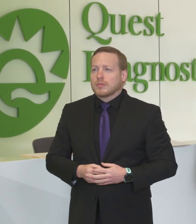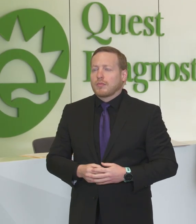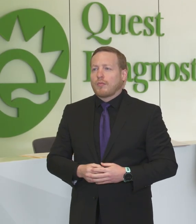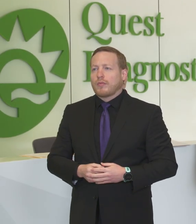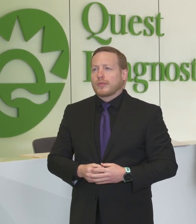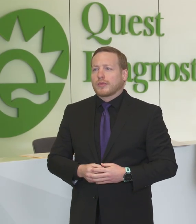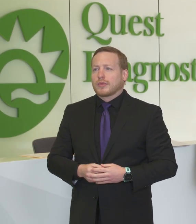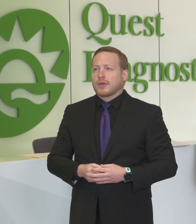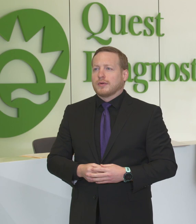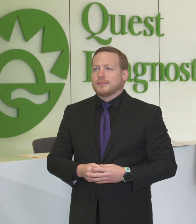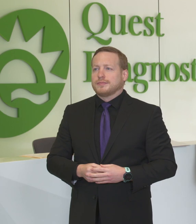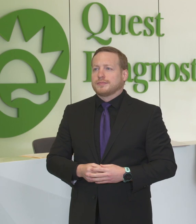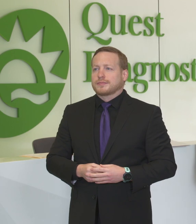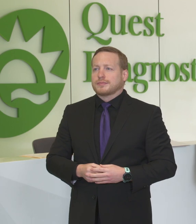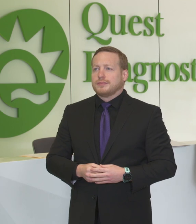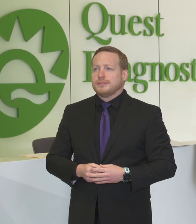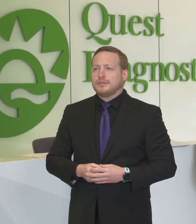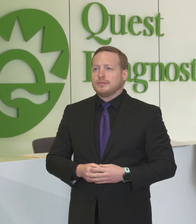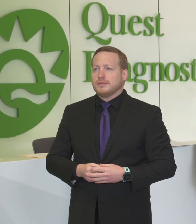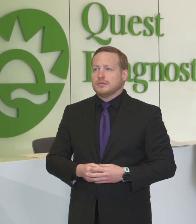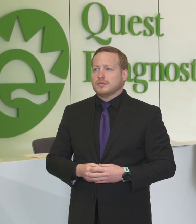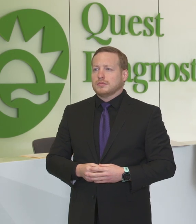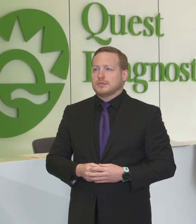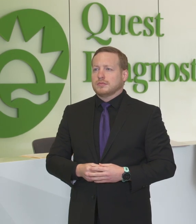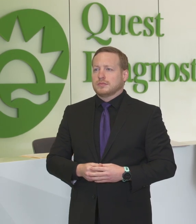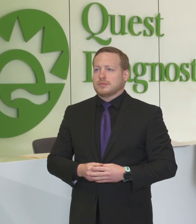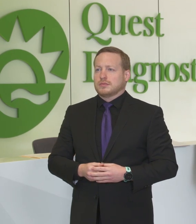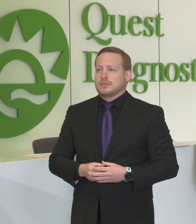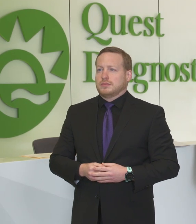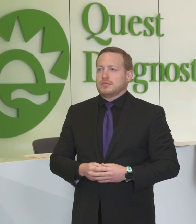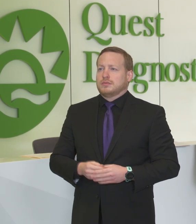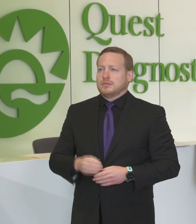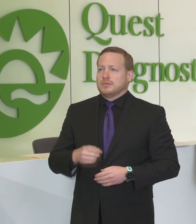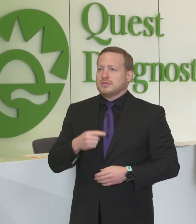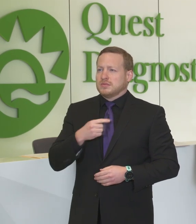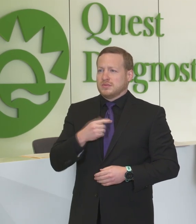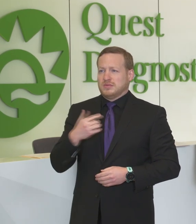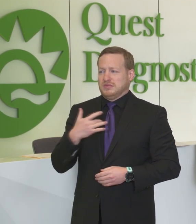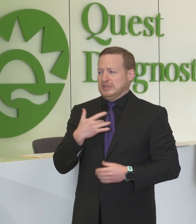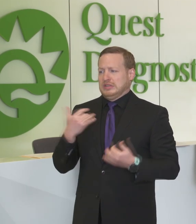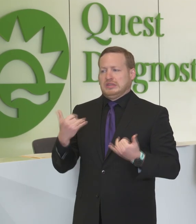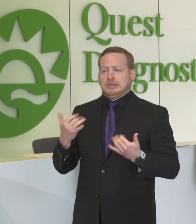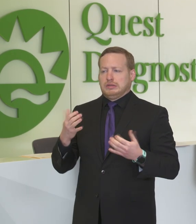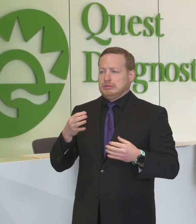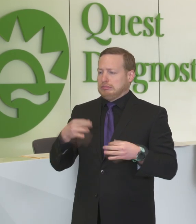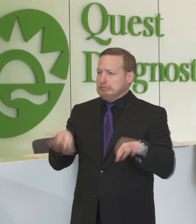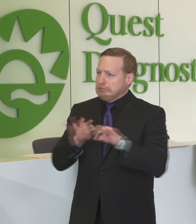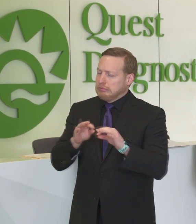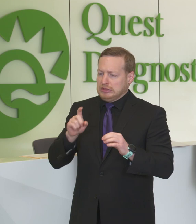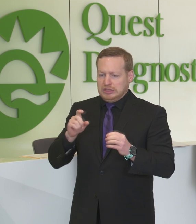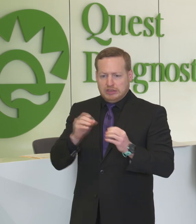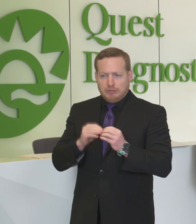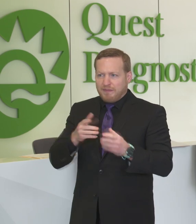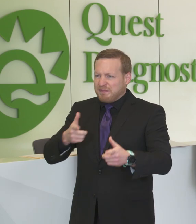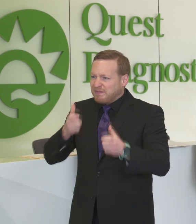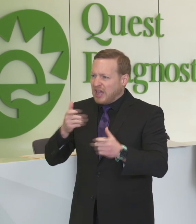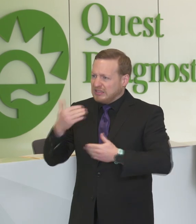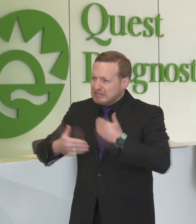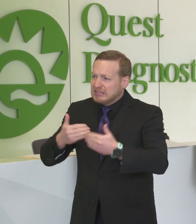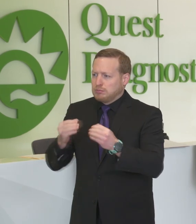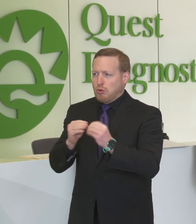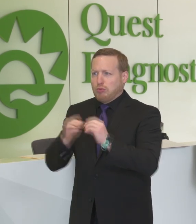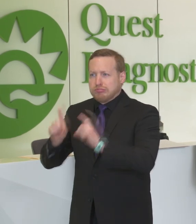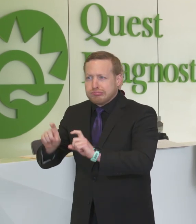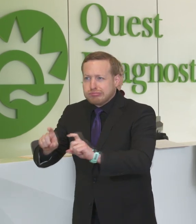Can't happen fast enough, but I do believe that with the pivots and the adjustments that are being made by organizations like